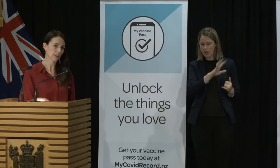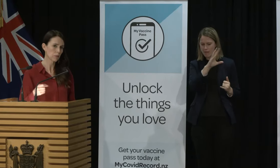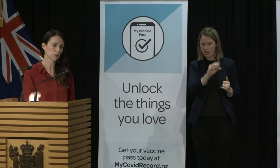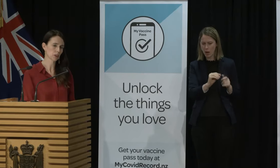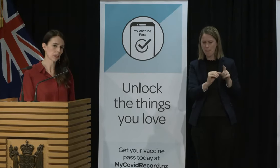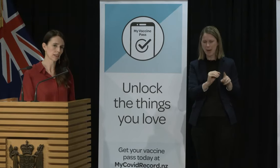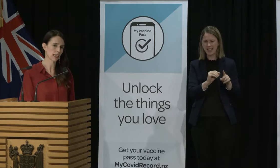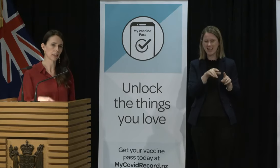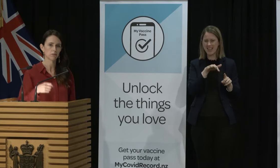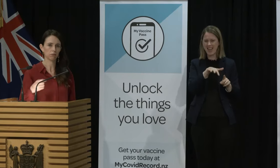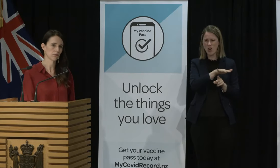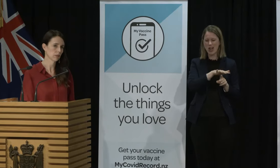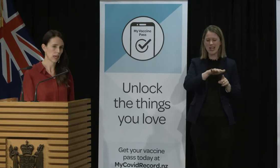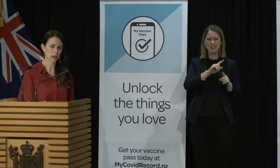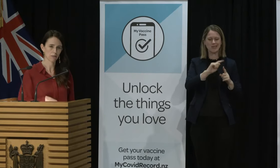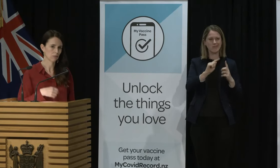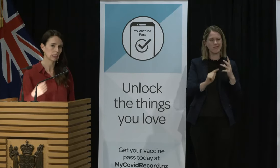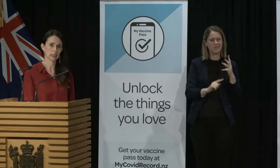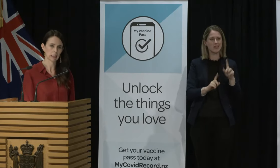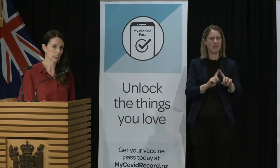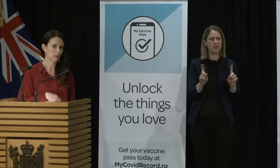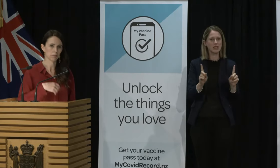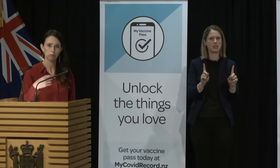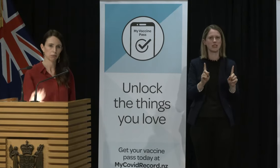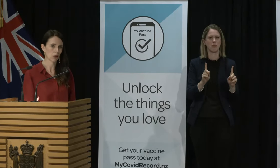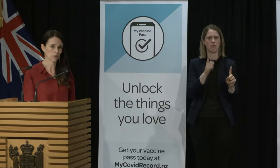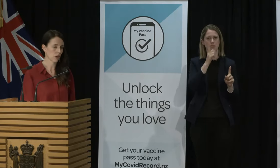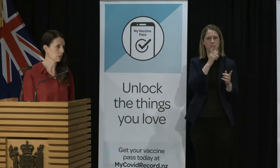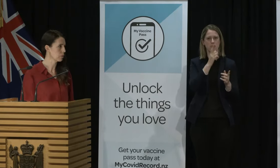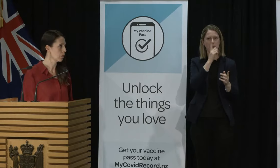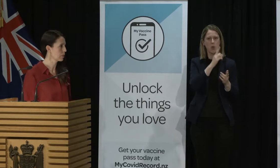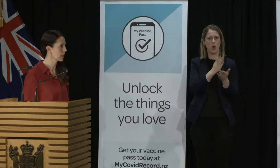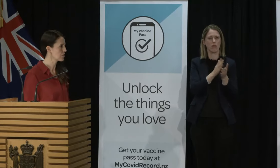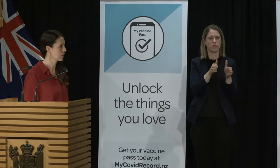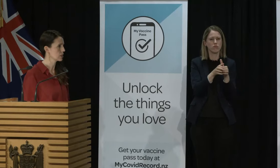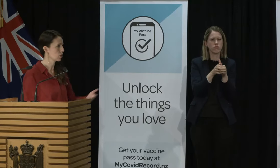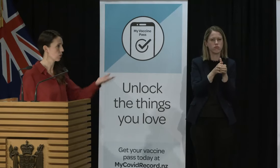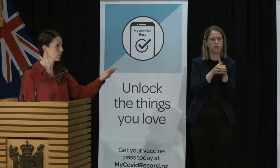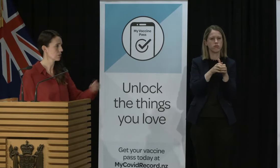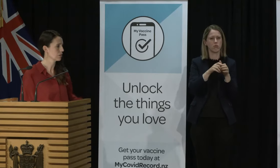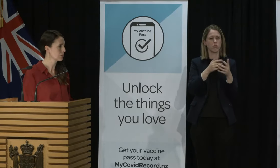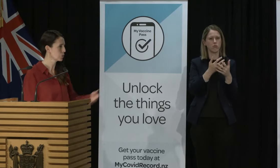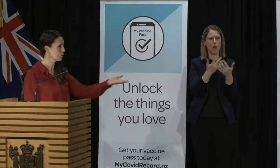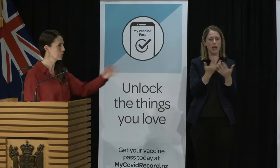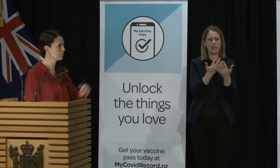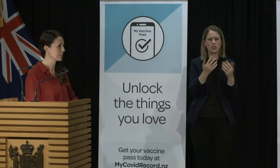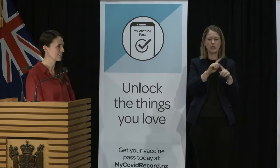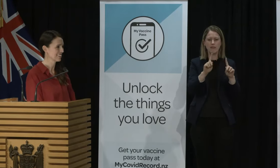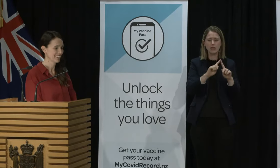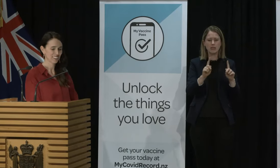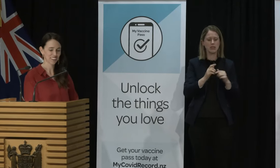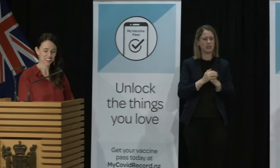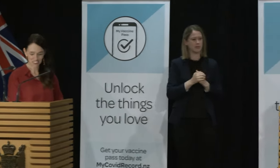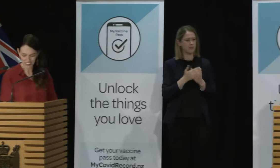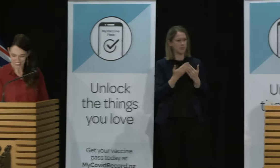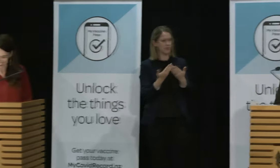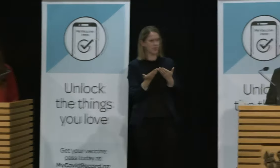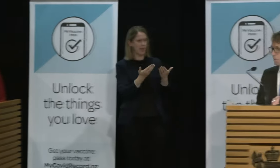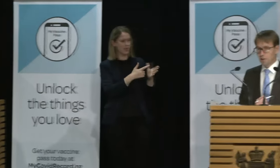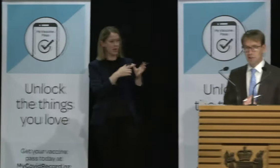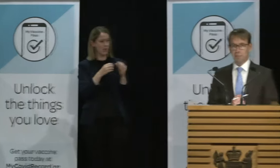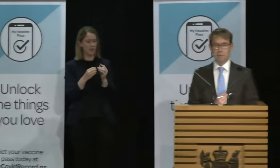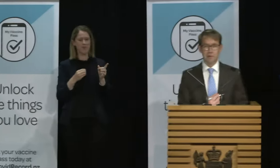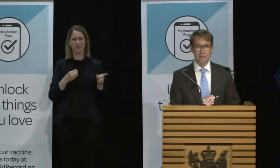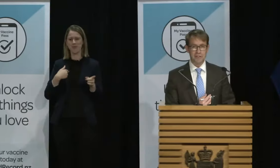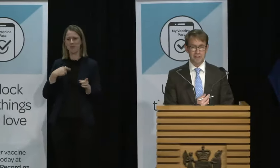variables around that density profile of the population and so on so Dr Bloomfield I'll leave you to give